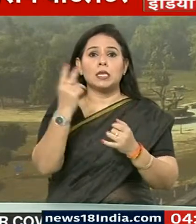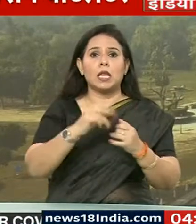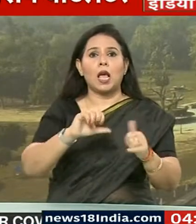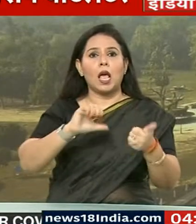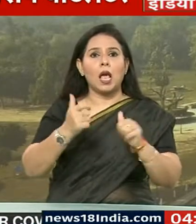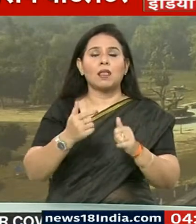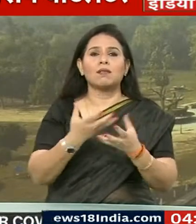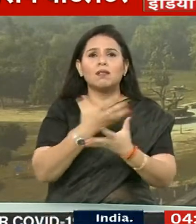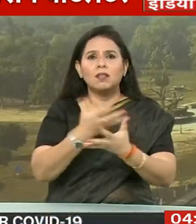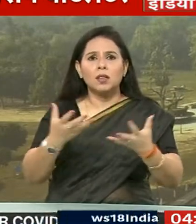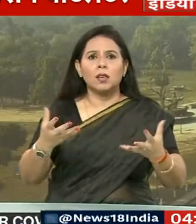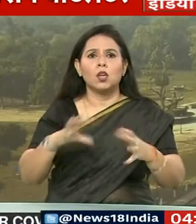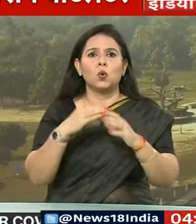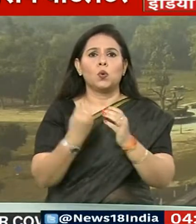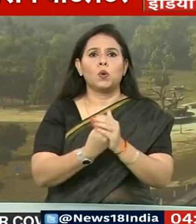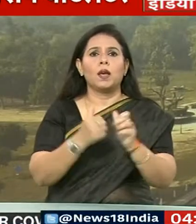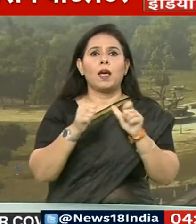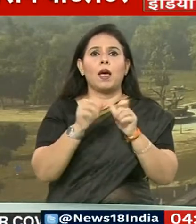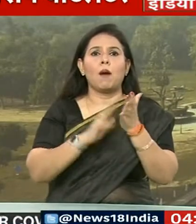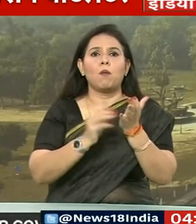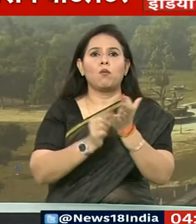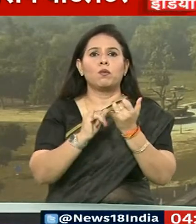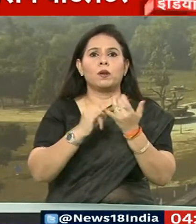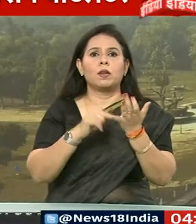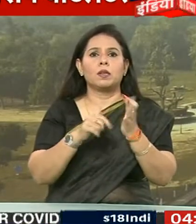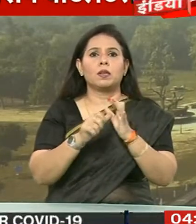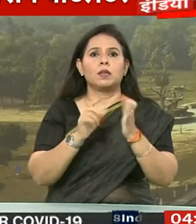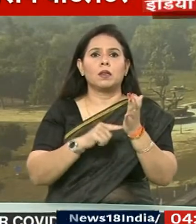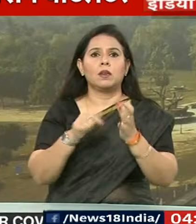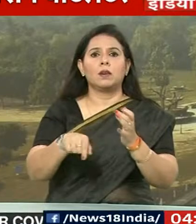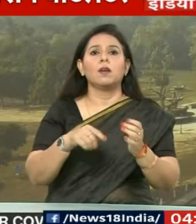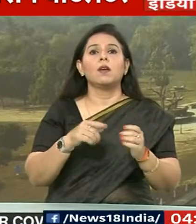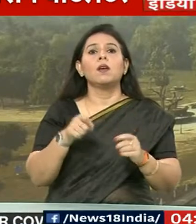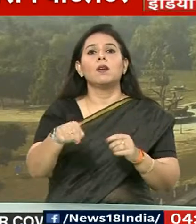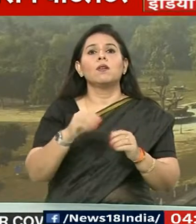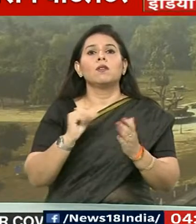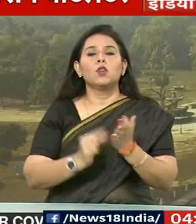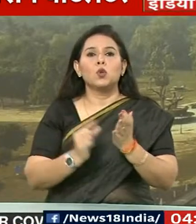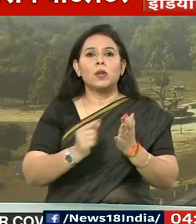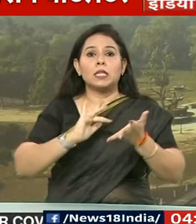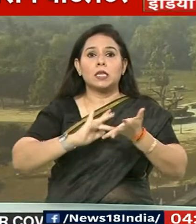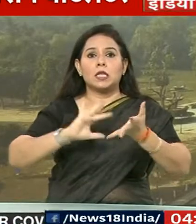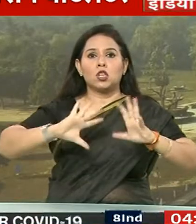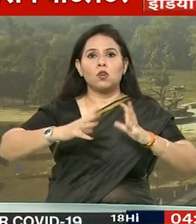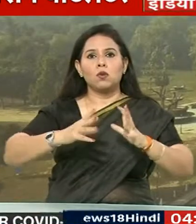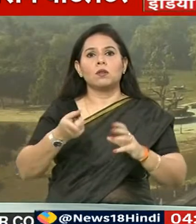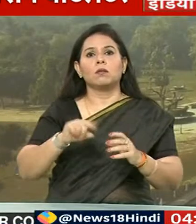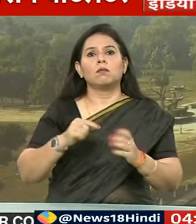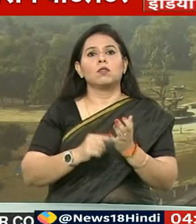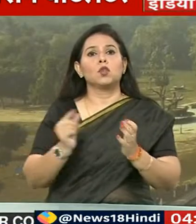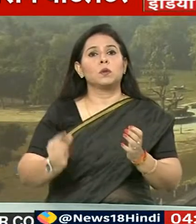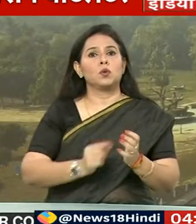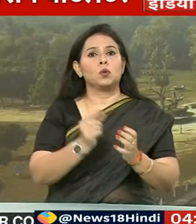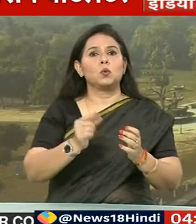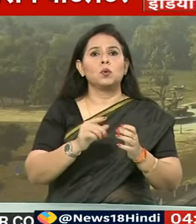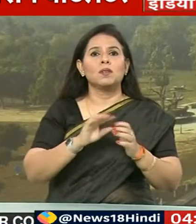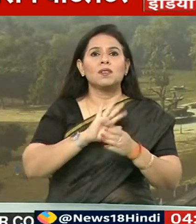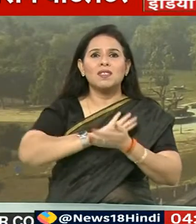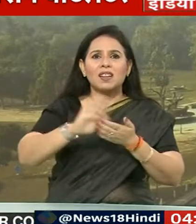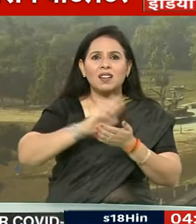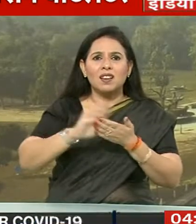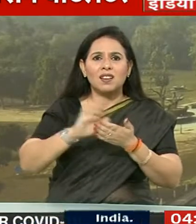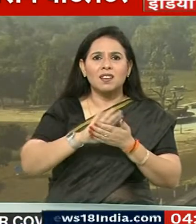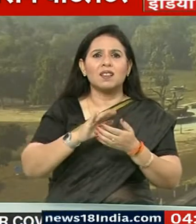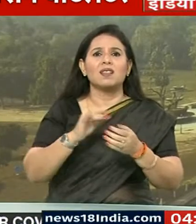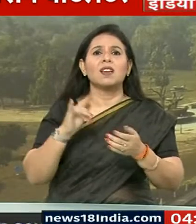designed other devices including AmbuStat that will utilize technology that had been used